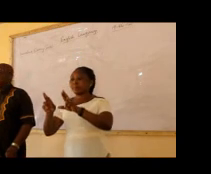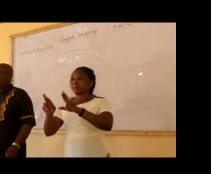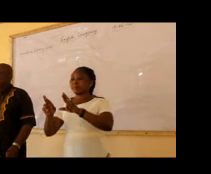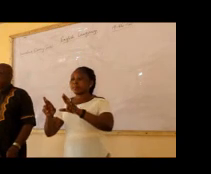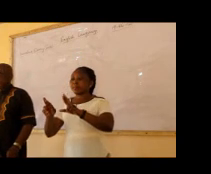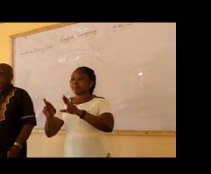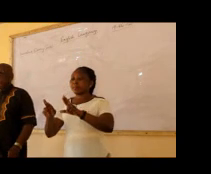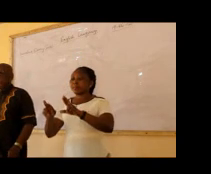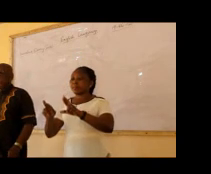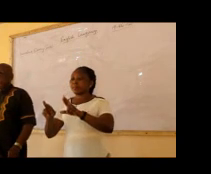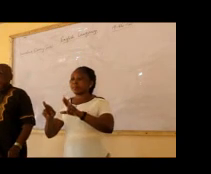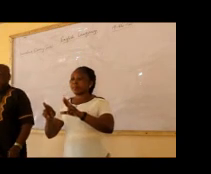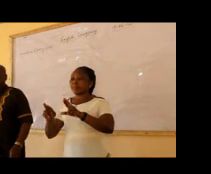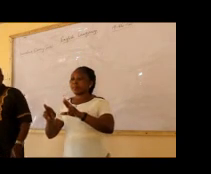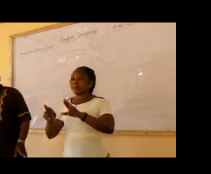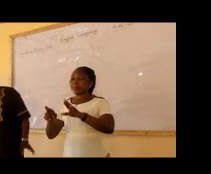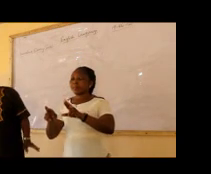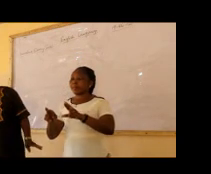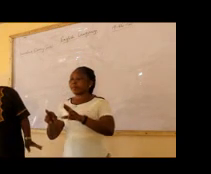have to be